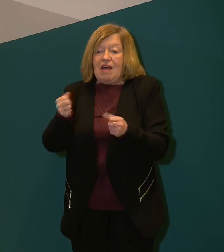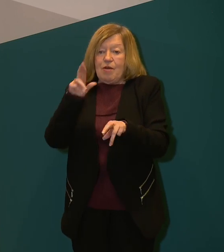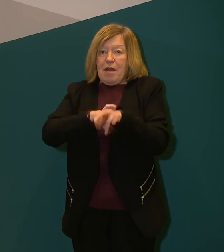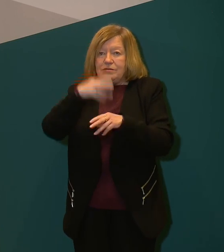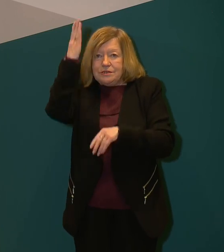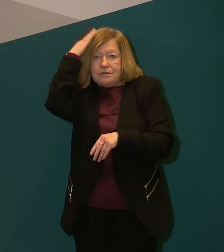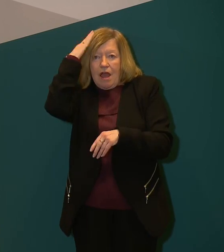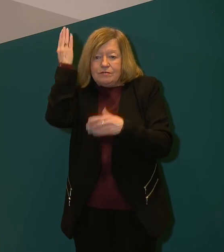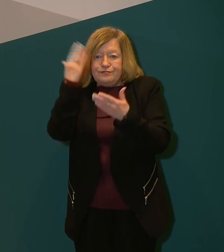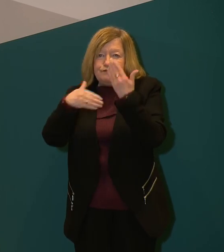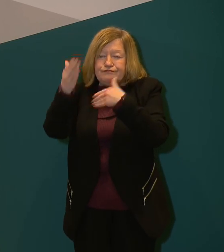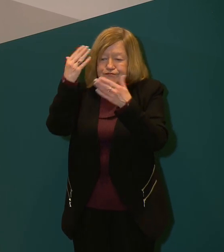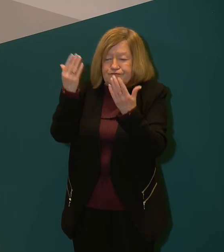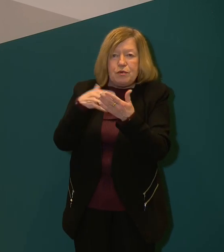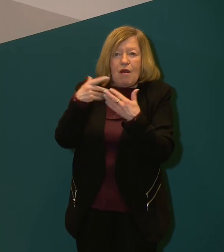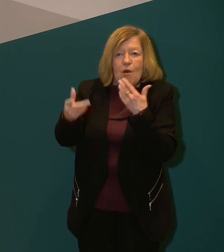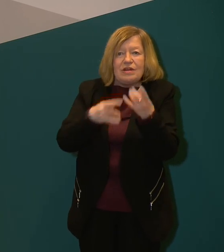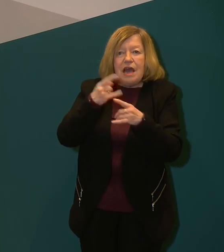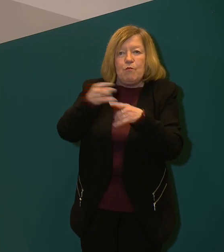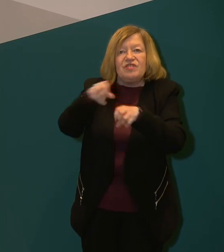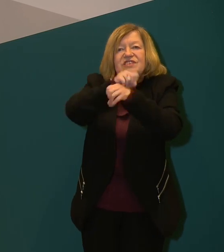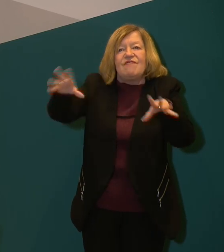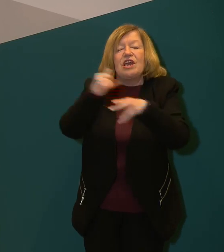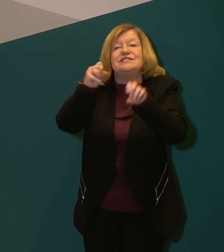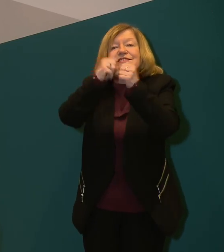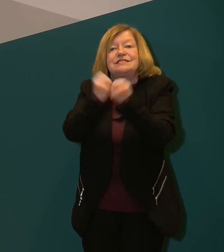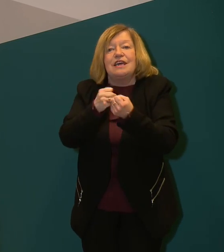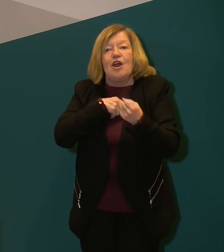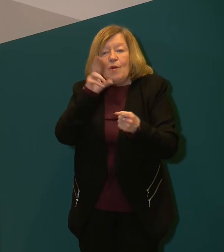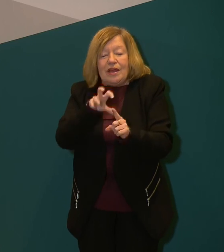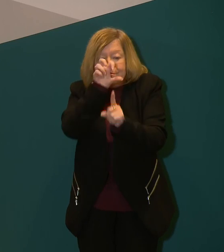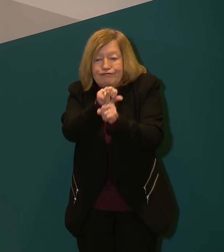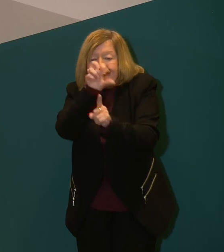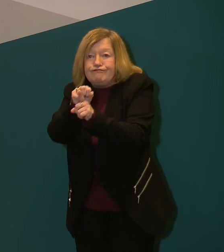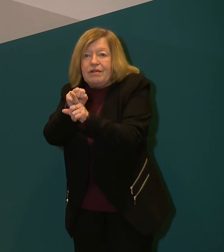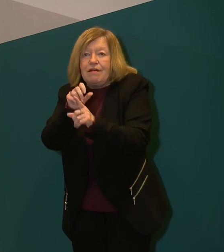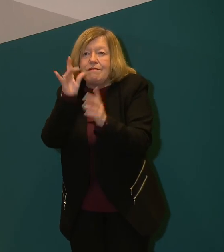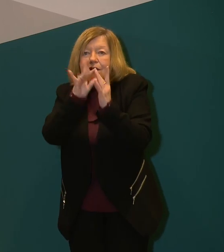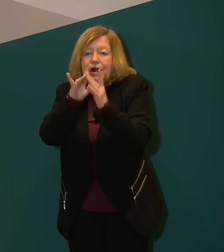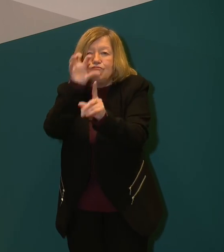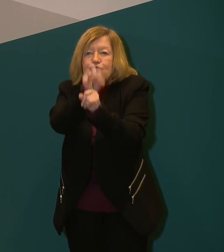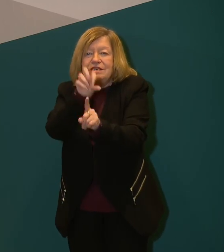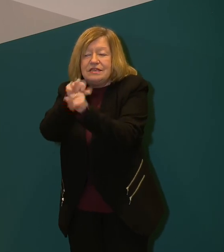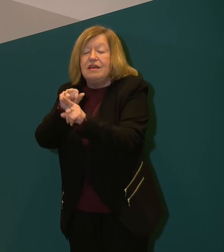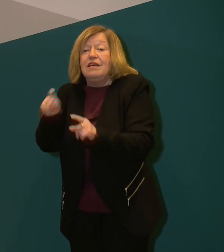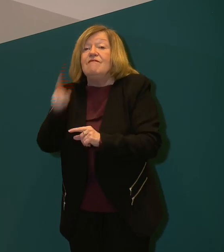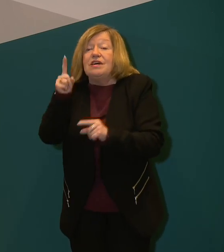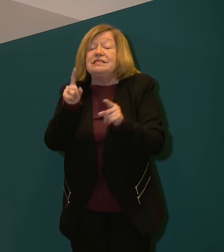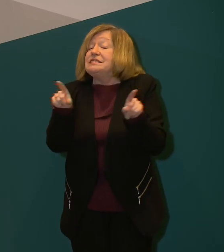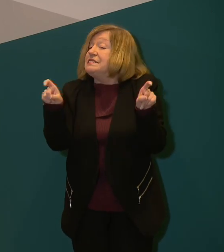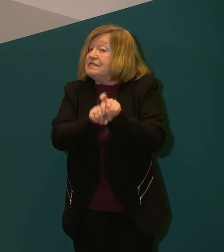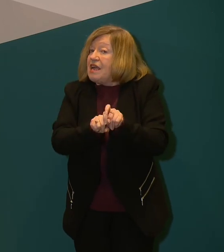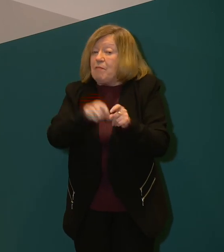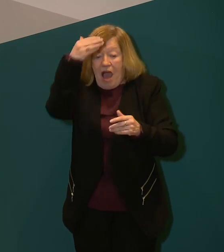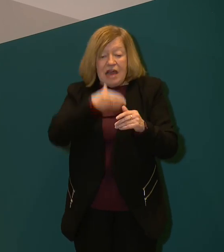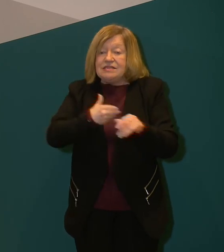idea of where we are with this virus in society, and we can trigger the surveillance and contact tracing. So the advice remains the same to these people.